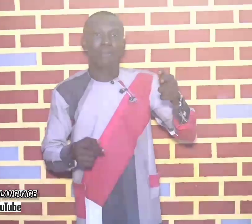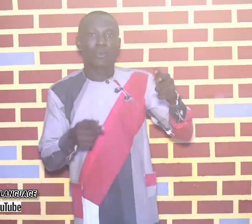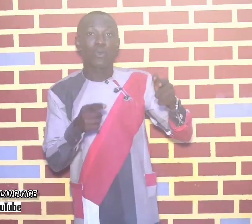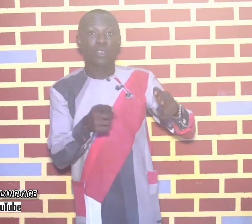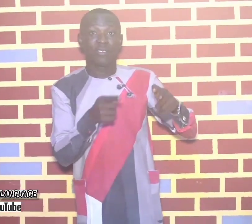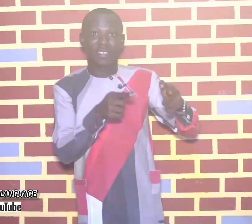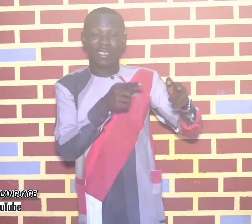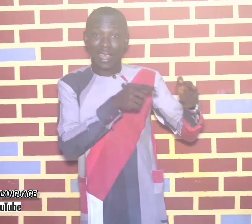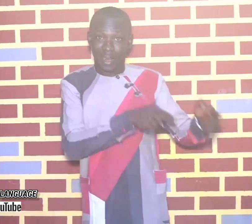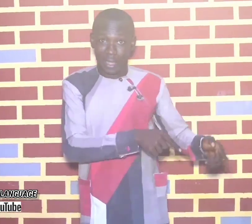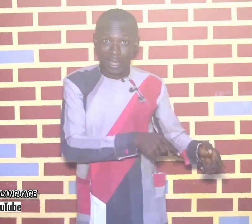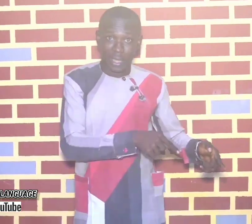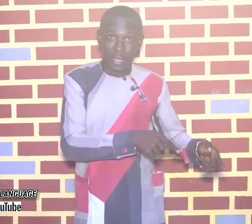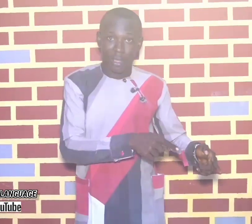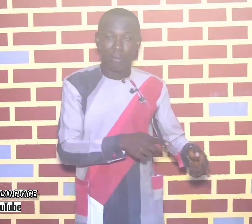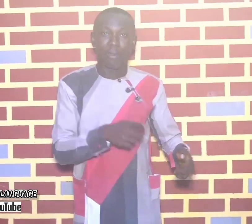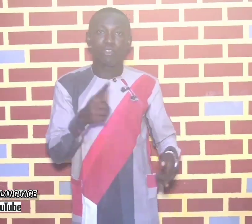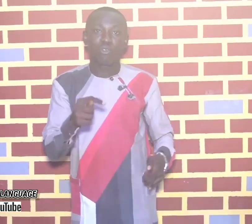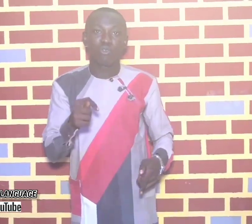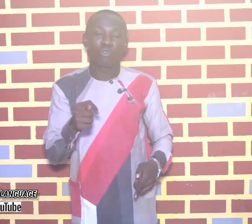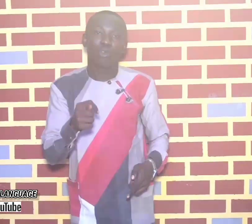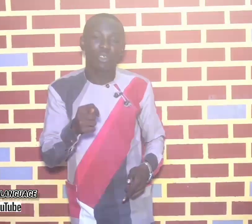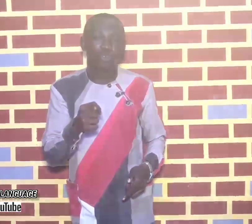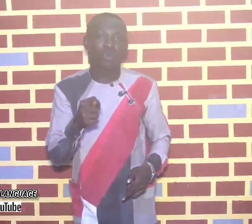who is still Terry may choose to go this way.